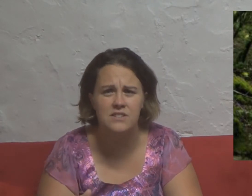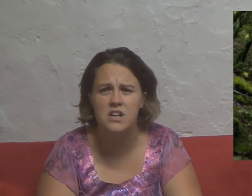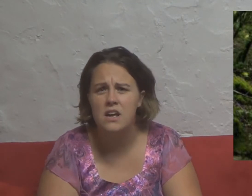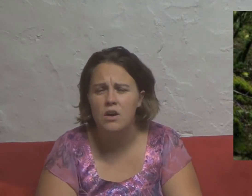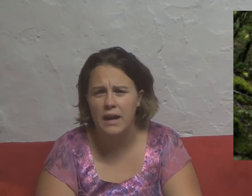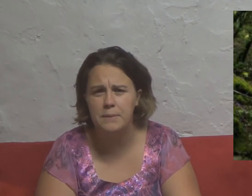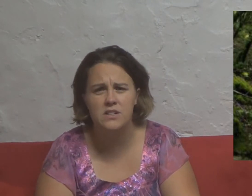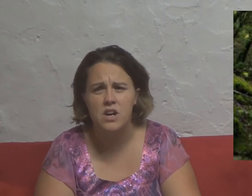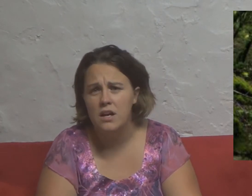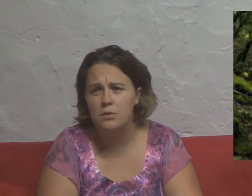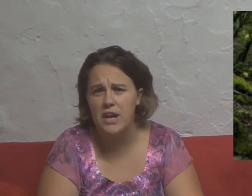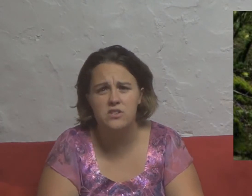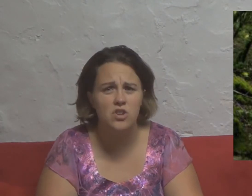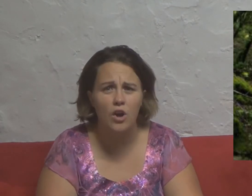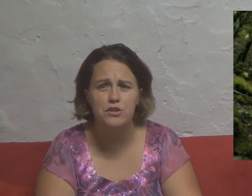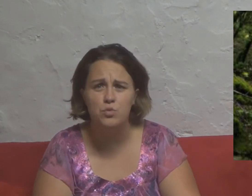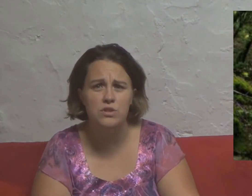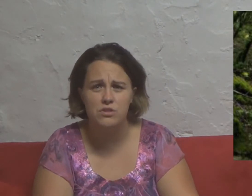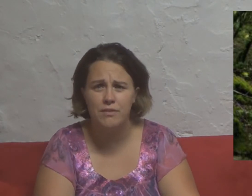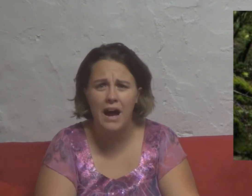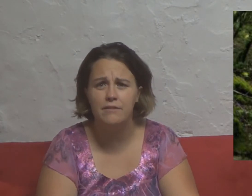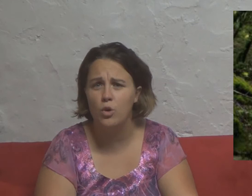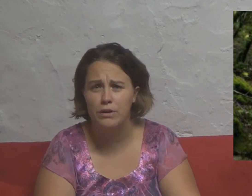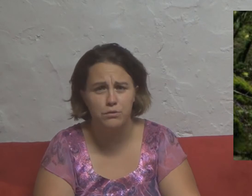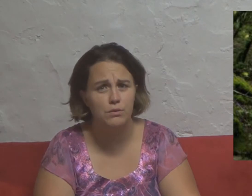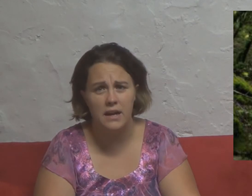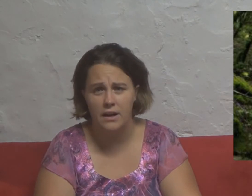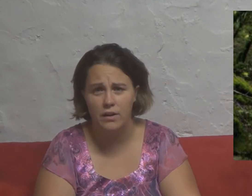fast, okay, because the chances are that you wouldn't survive going through that area.